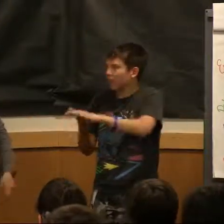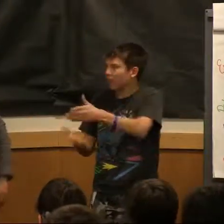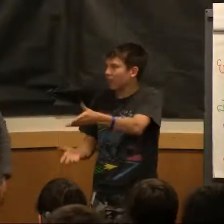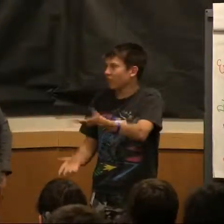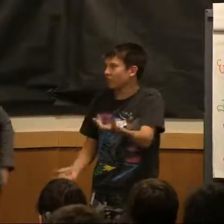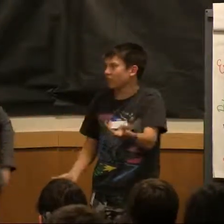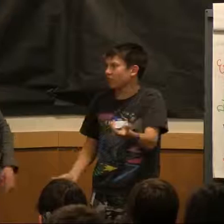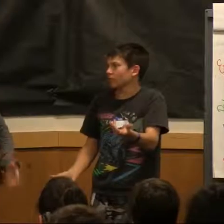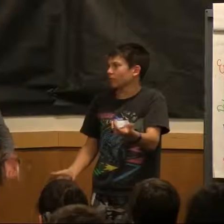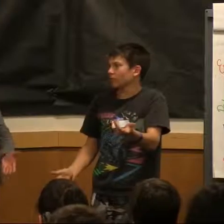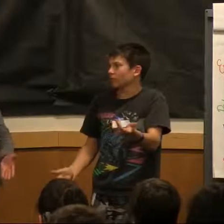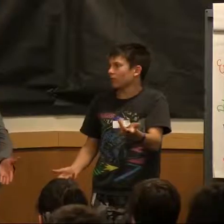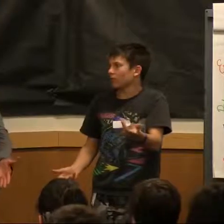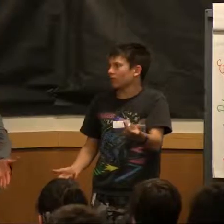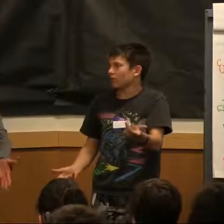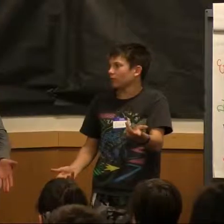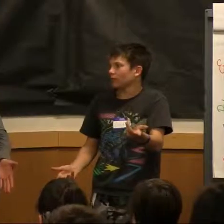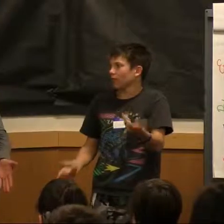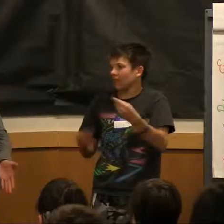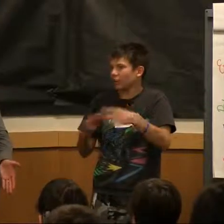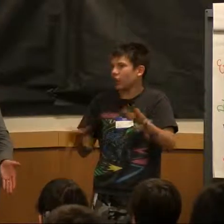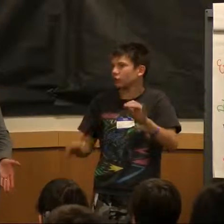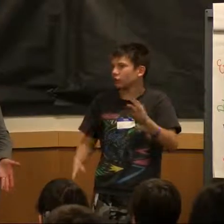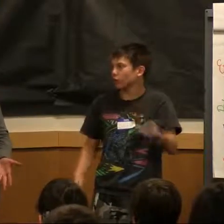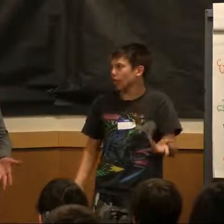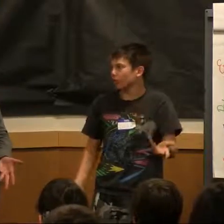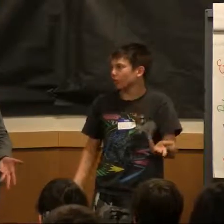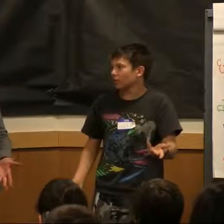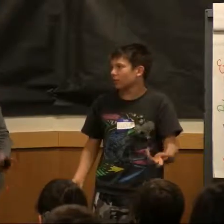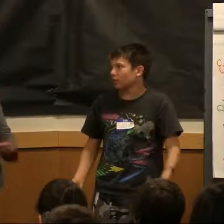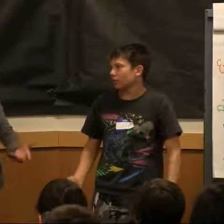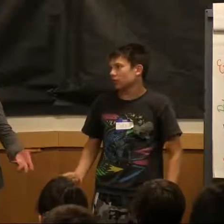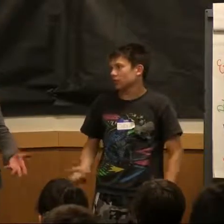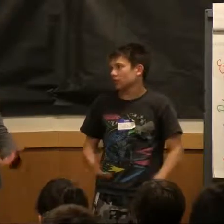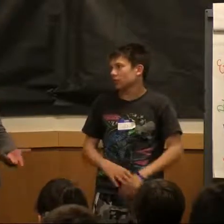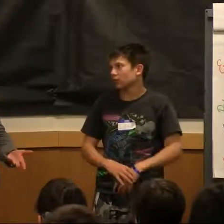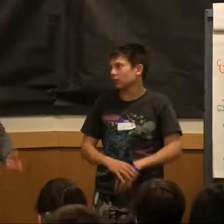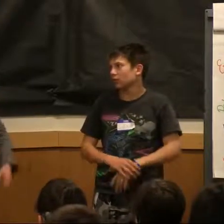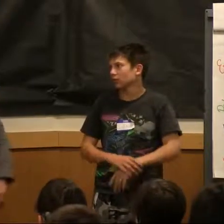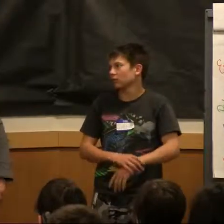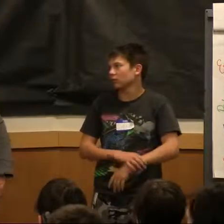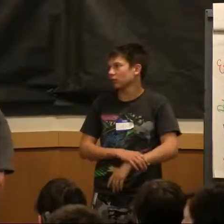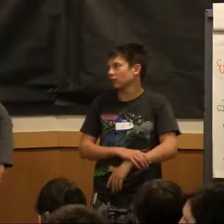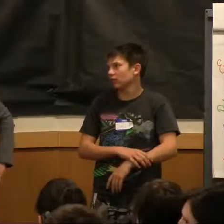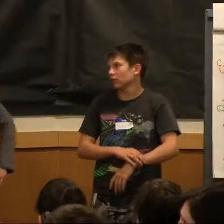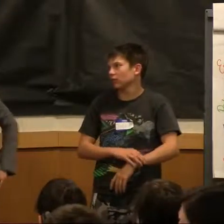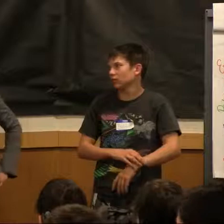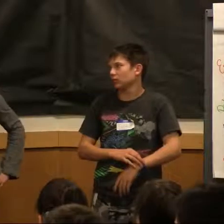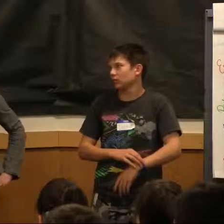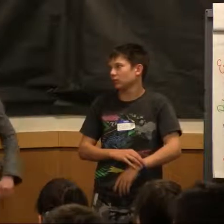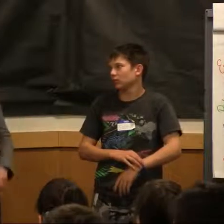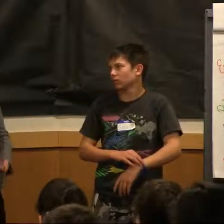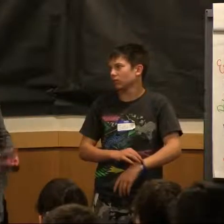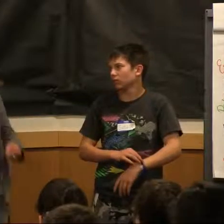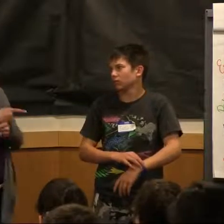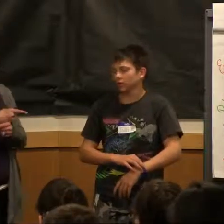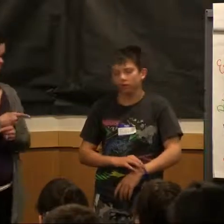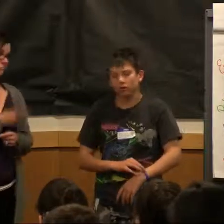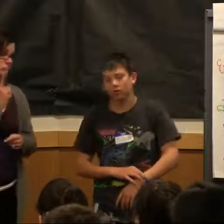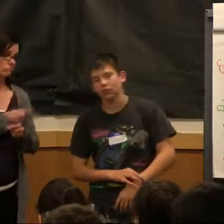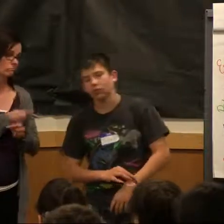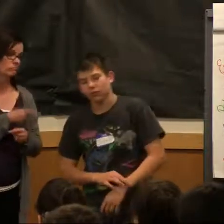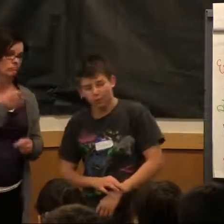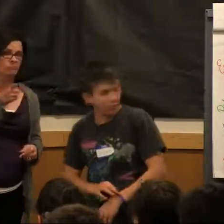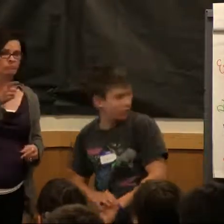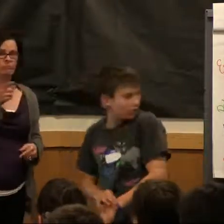other them. people believe. And then the other people will actually end up believing the client. lost I've heard job. stories like that, and ultimately the person will lose their job. Right.